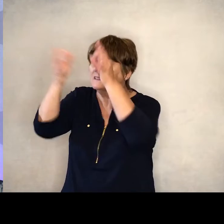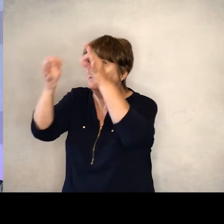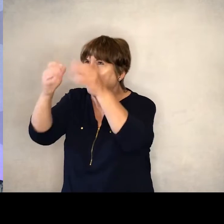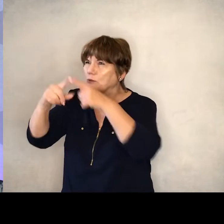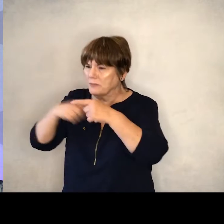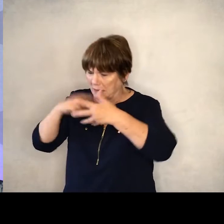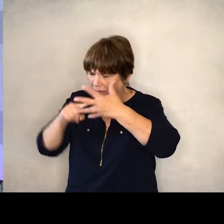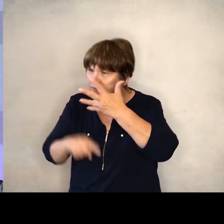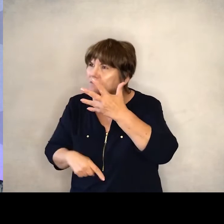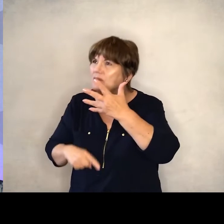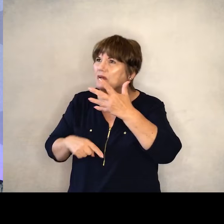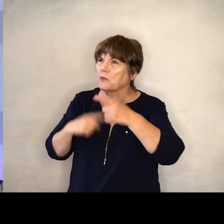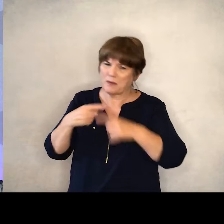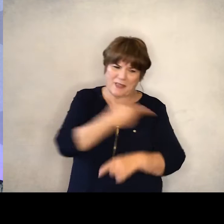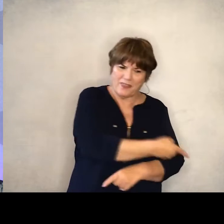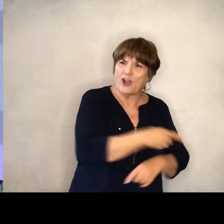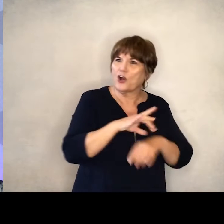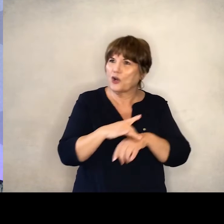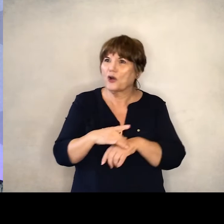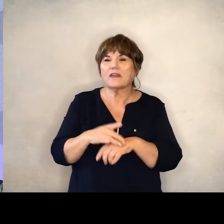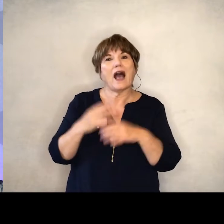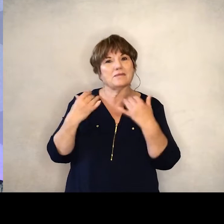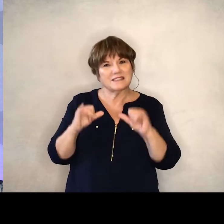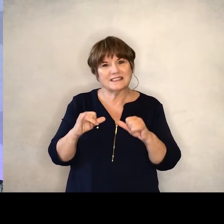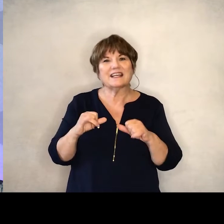And I bet they're still talking.